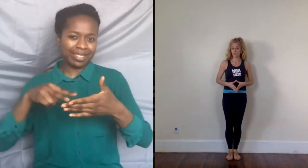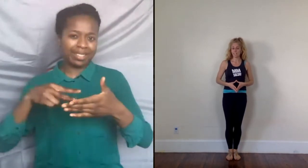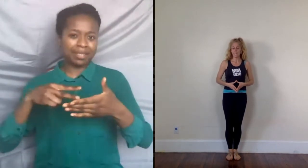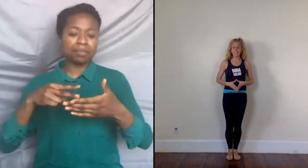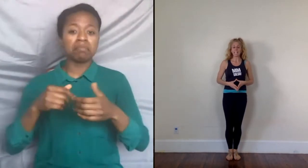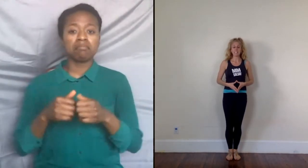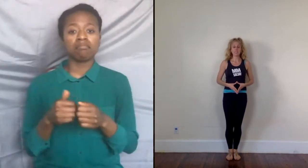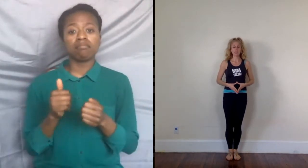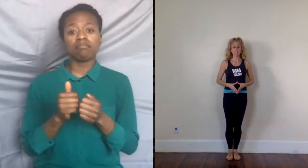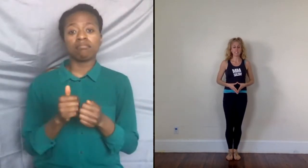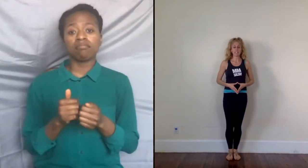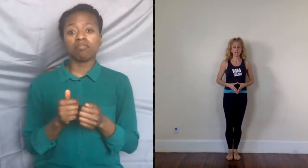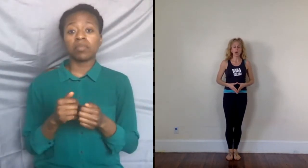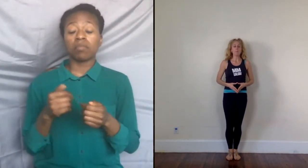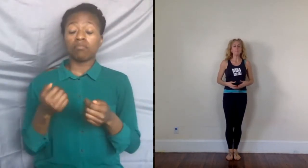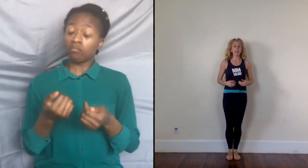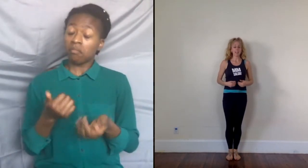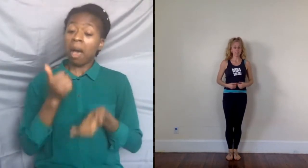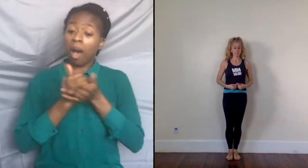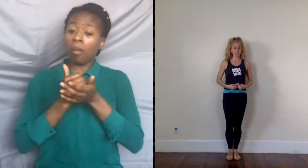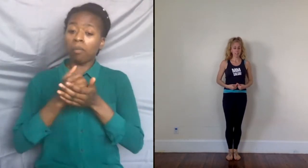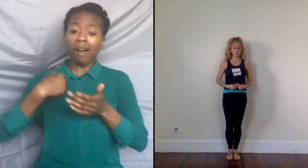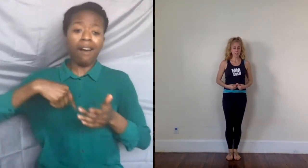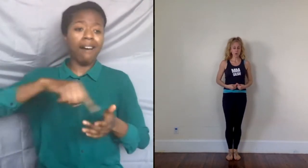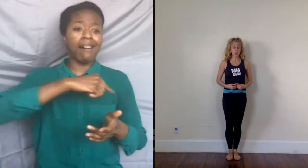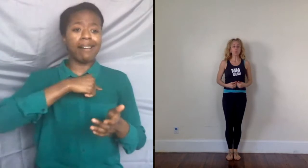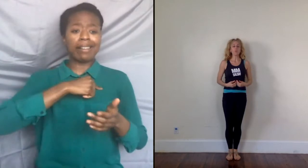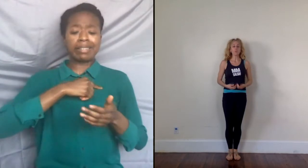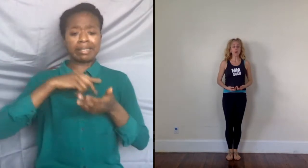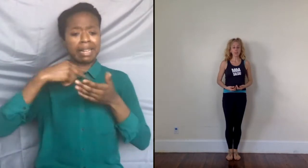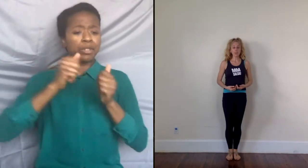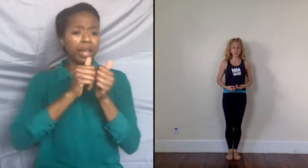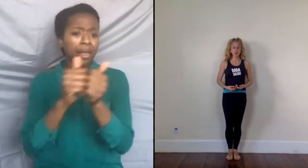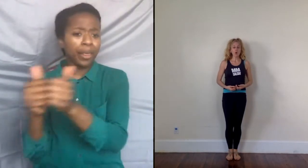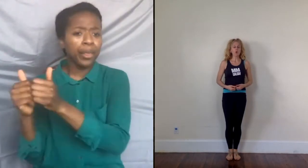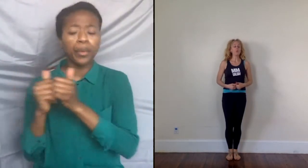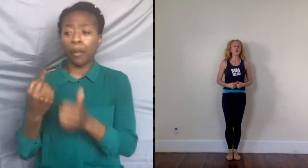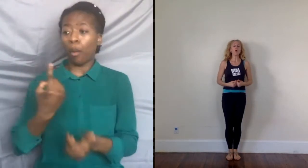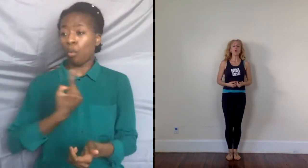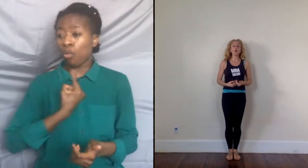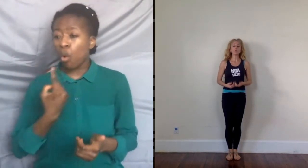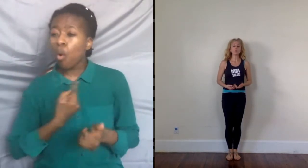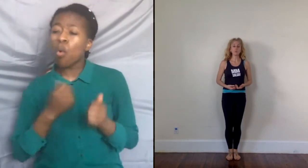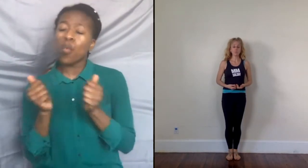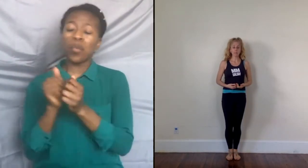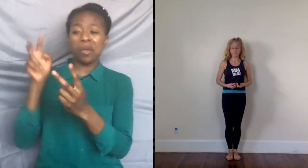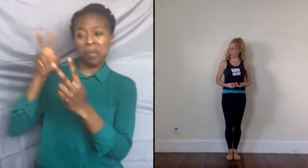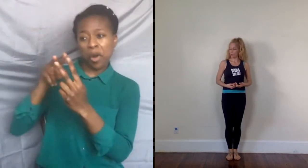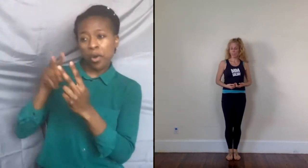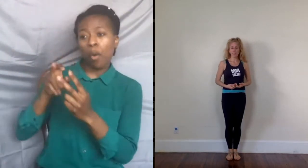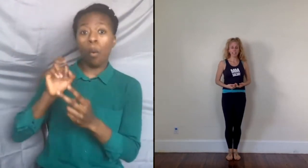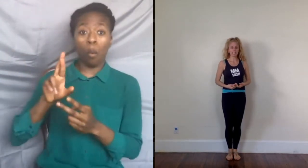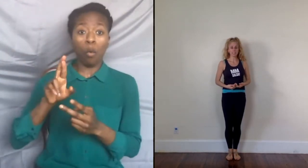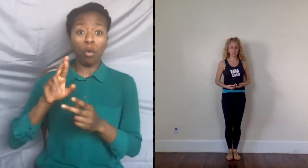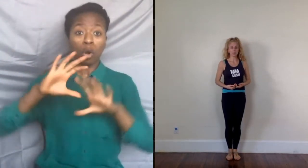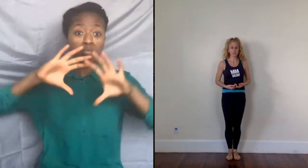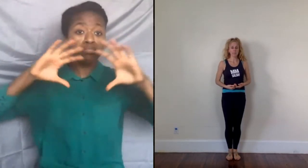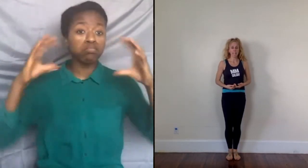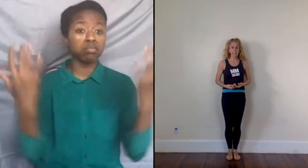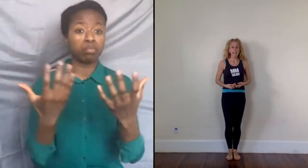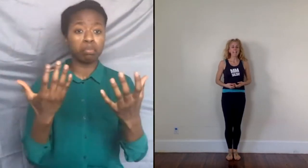rhythm, in unison, by ourselves, with a partner, or with a whole group, like in Rueda de